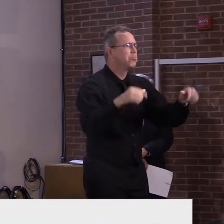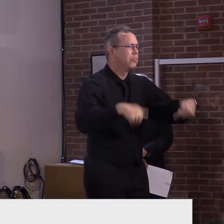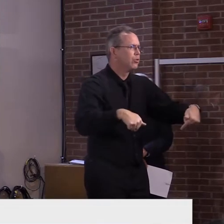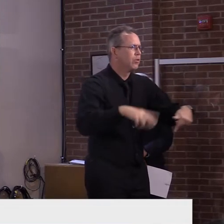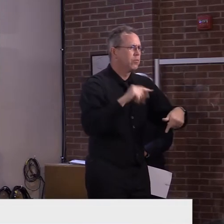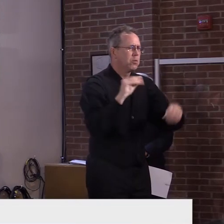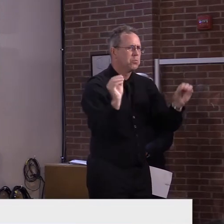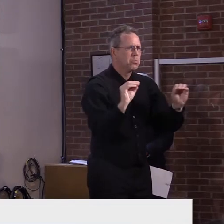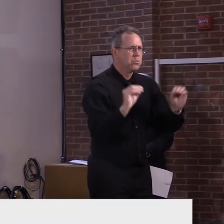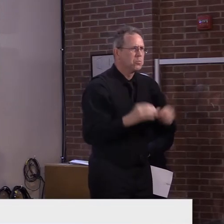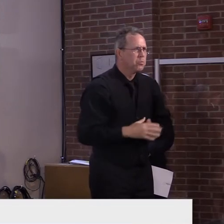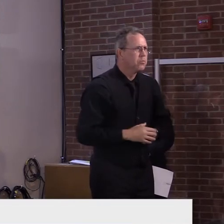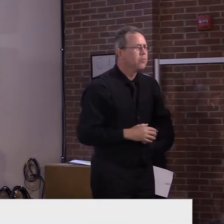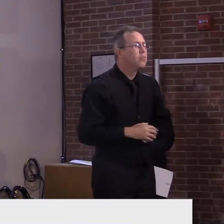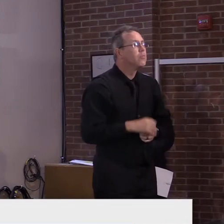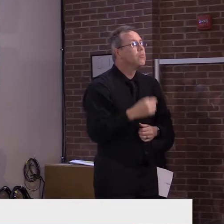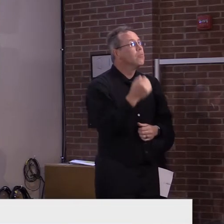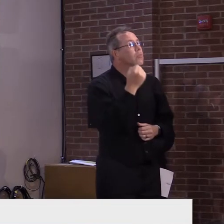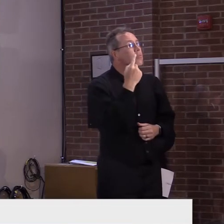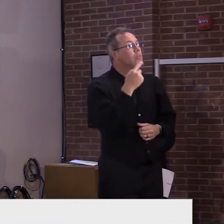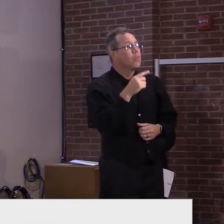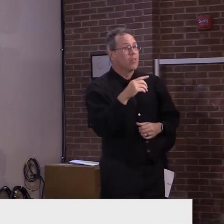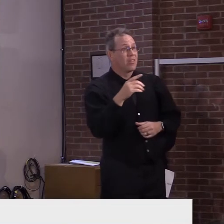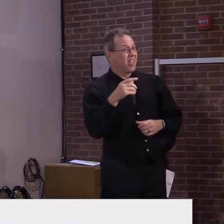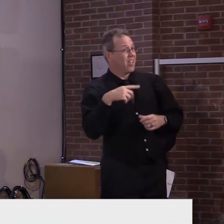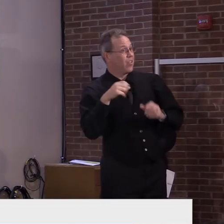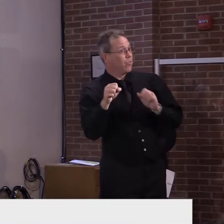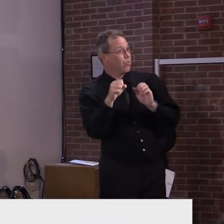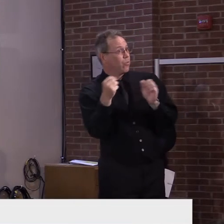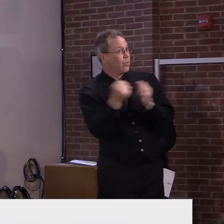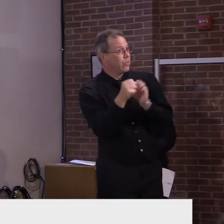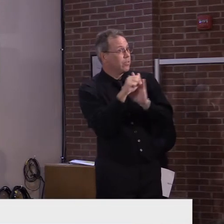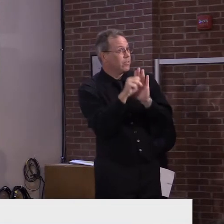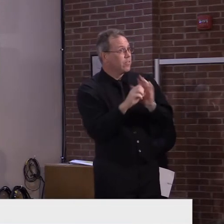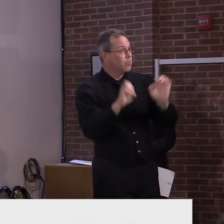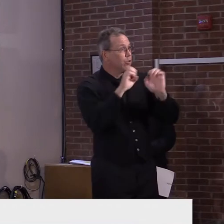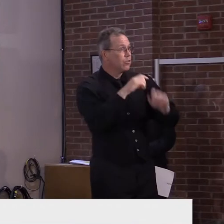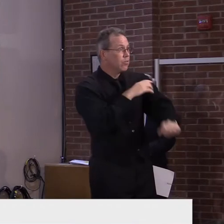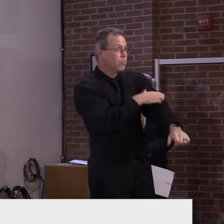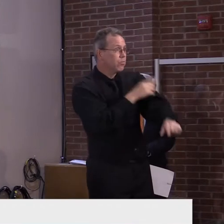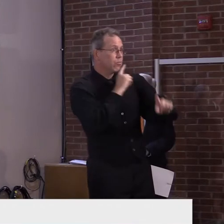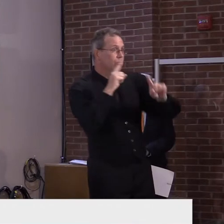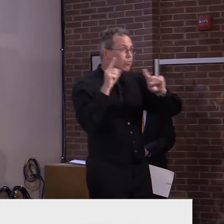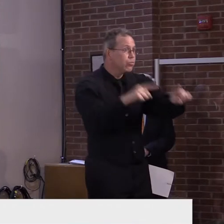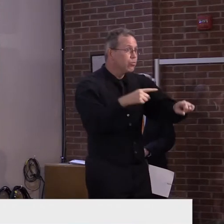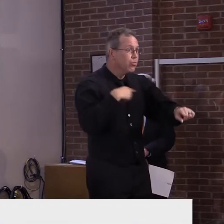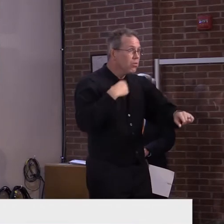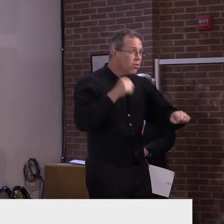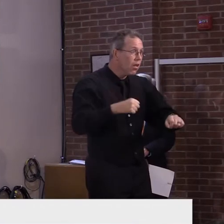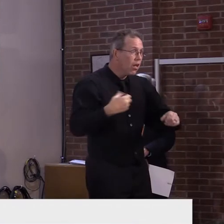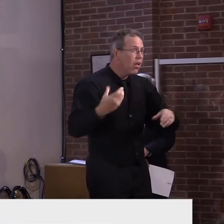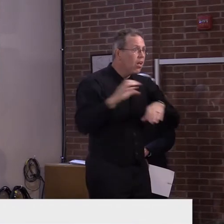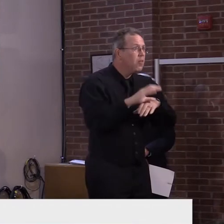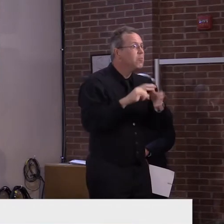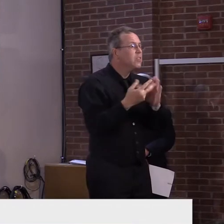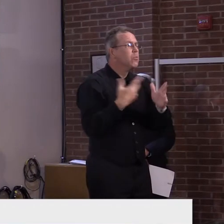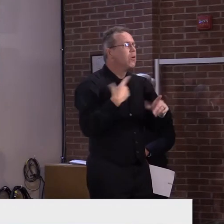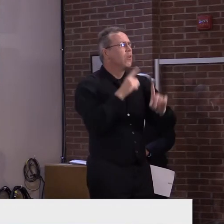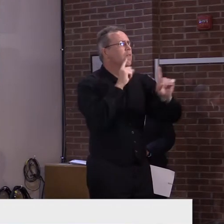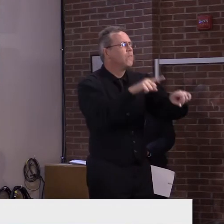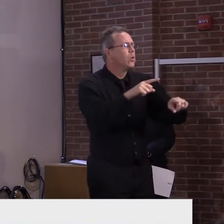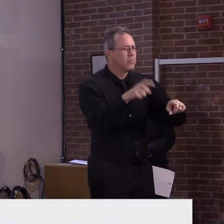unilaterally mandate these policies, which is exactly why we provided the advisory